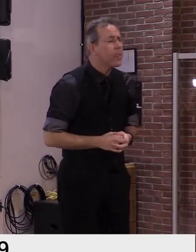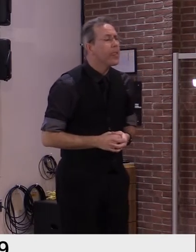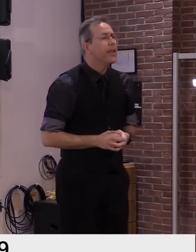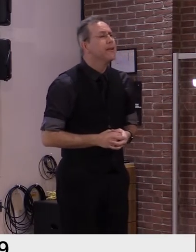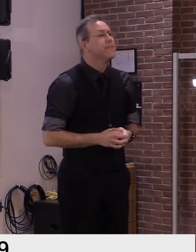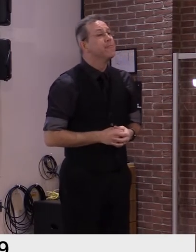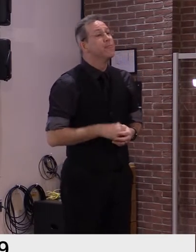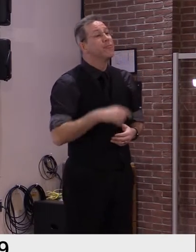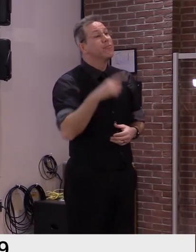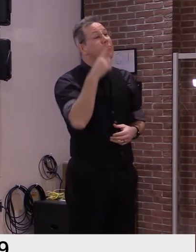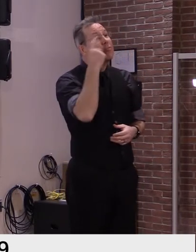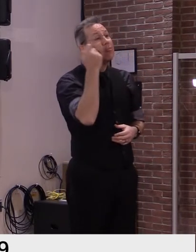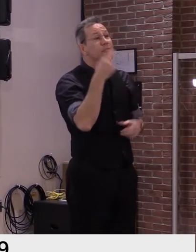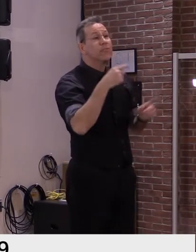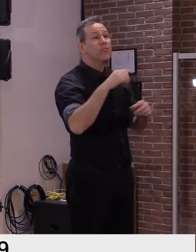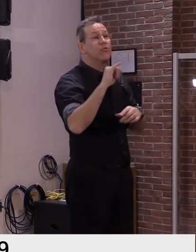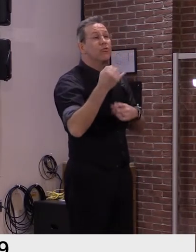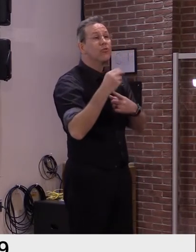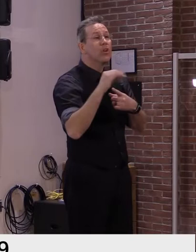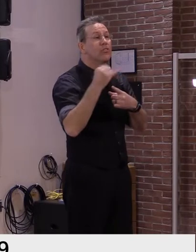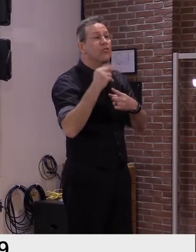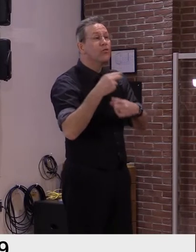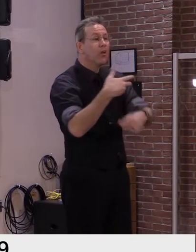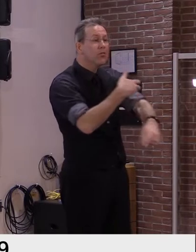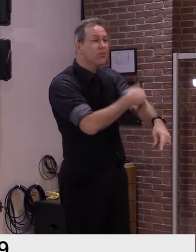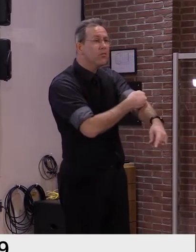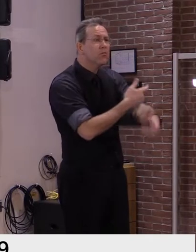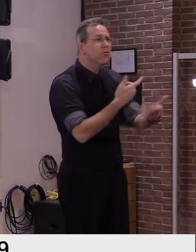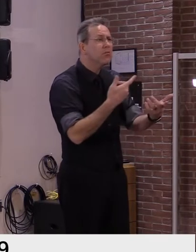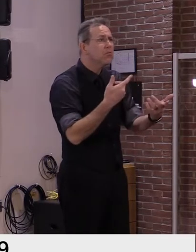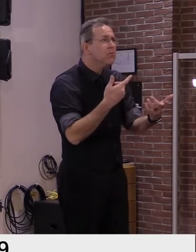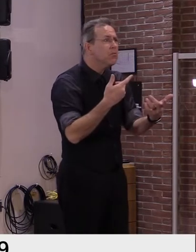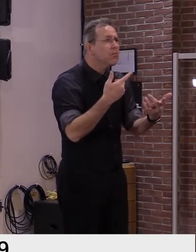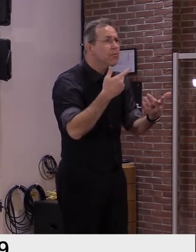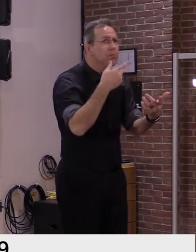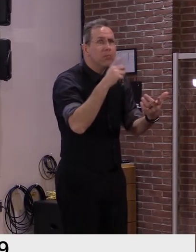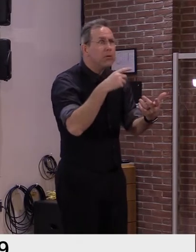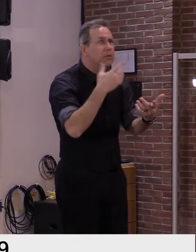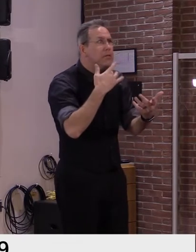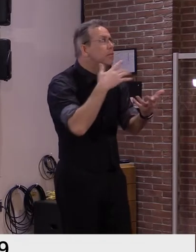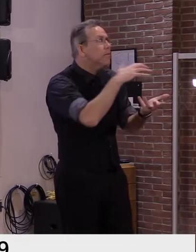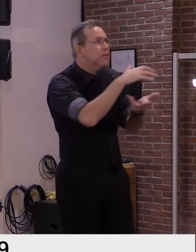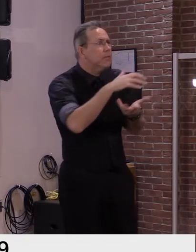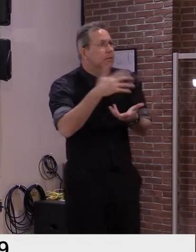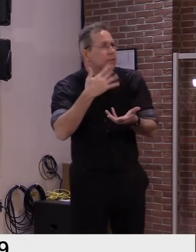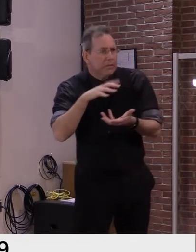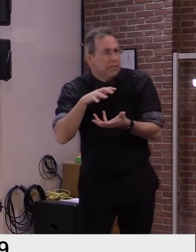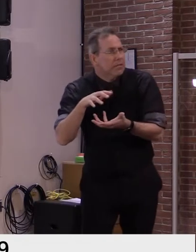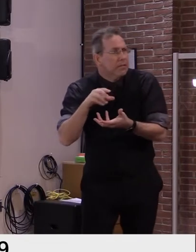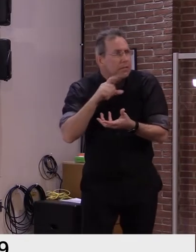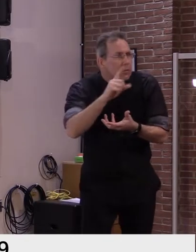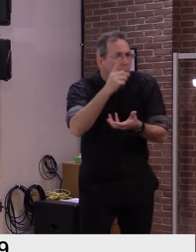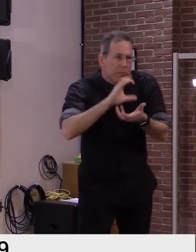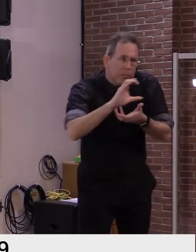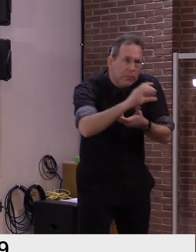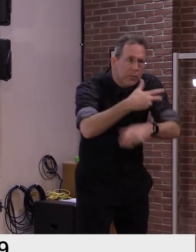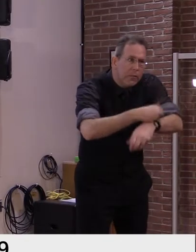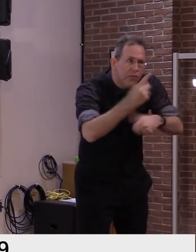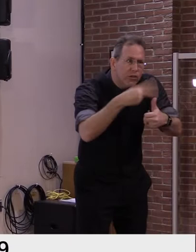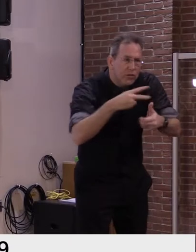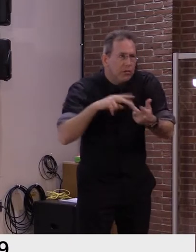less special handling than others, Johnson & Johnson is the ideal candidate for this type of